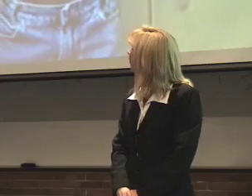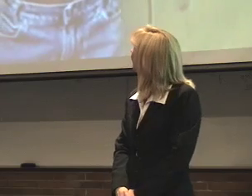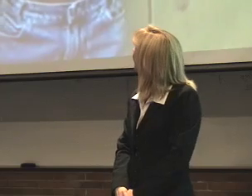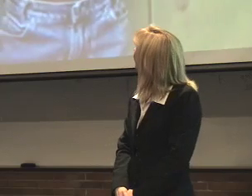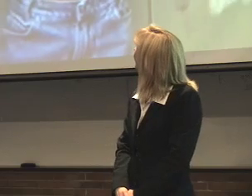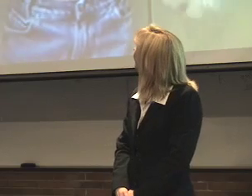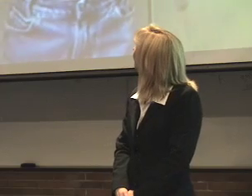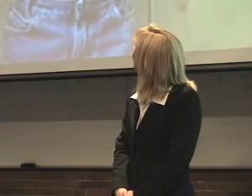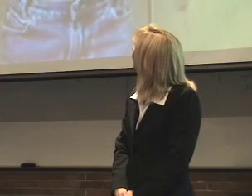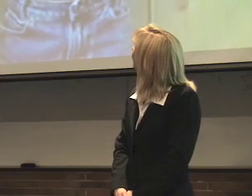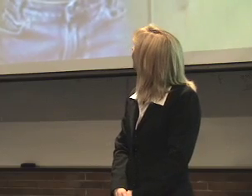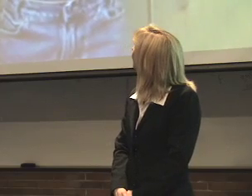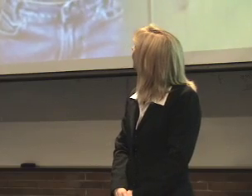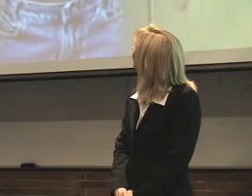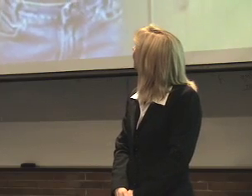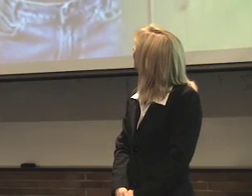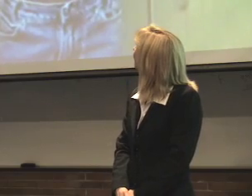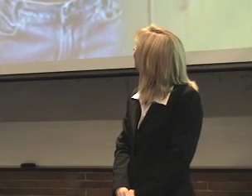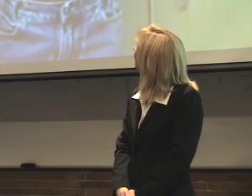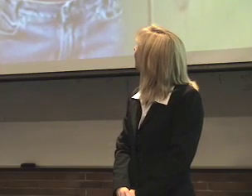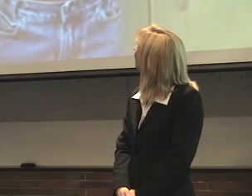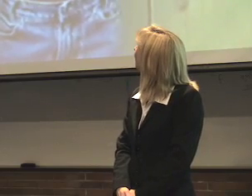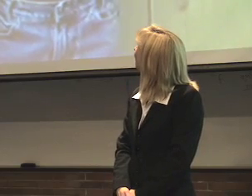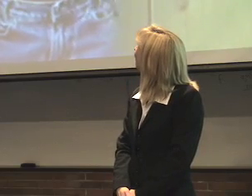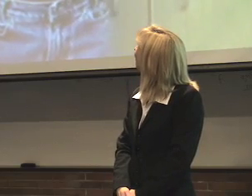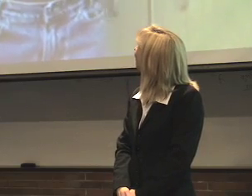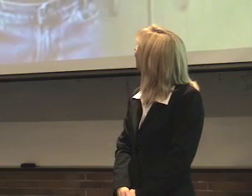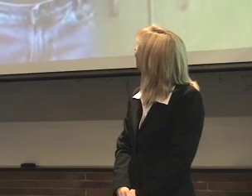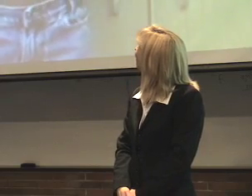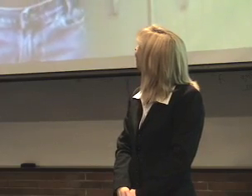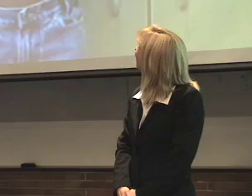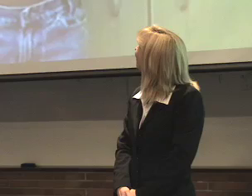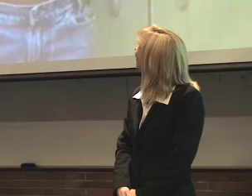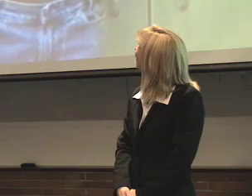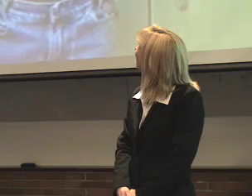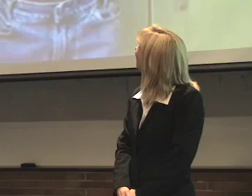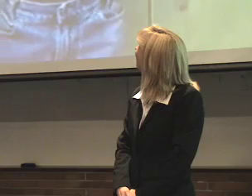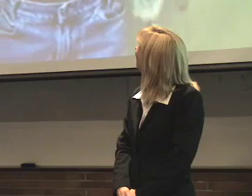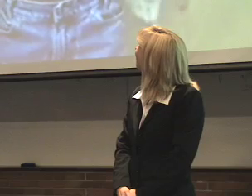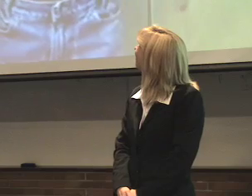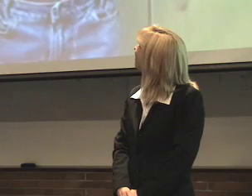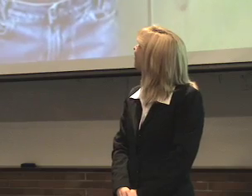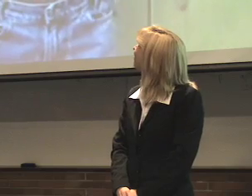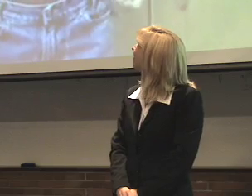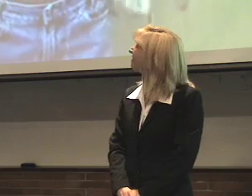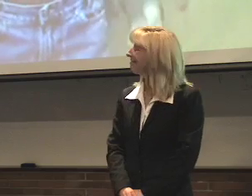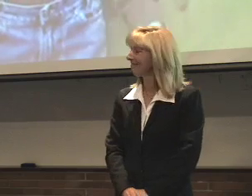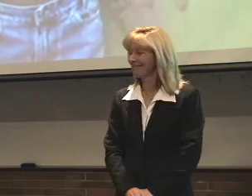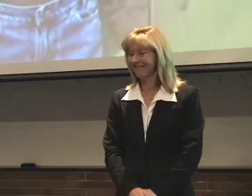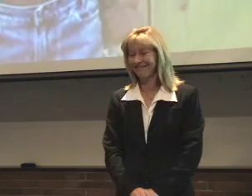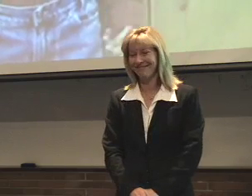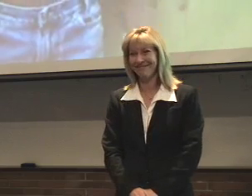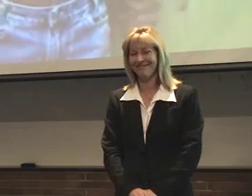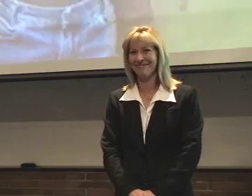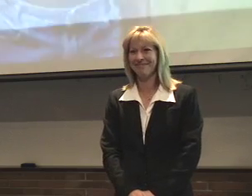He's the same sentence. My bowl of soup. There's a fly. There's a fly in my bowl of soup. Oh, yuck.